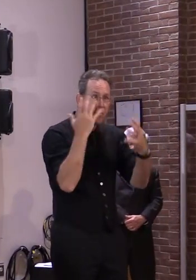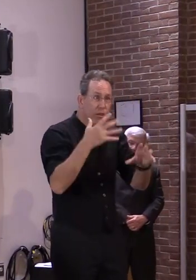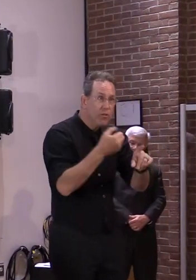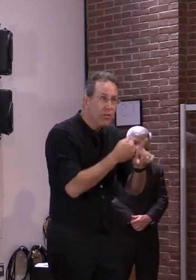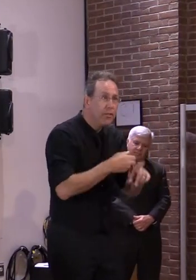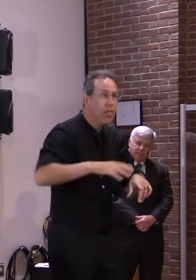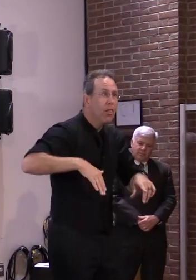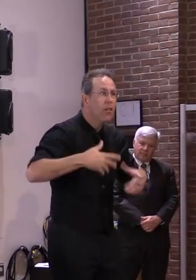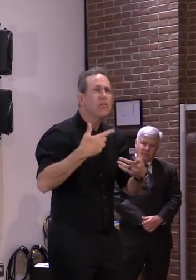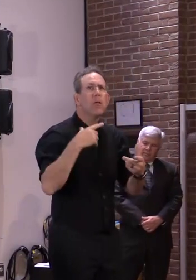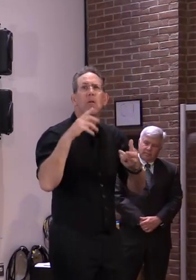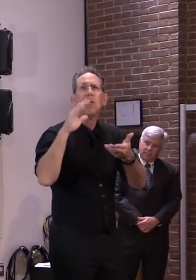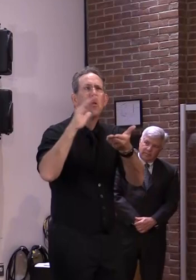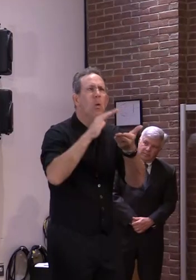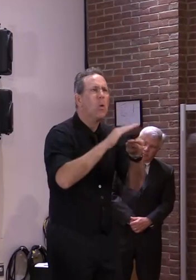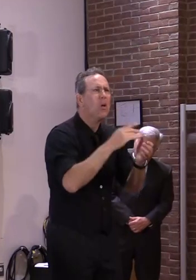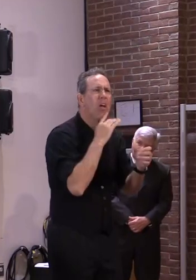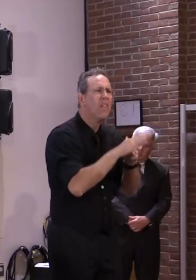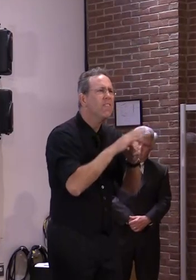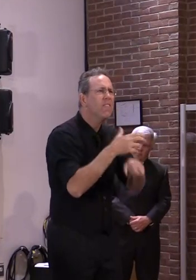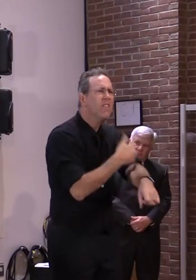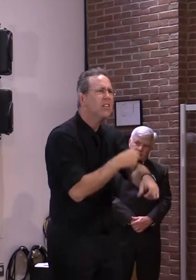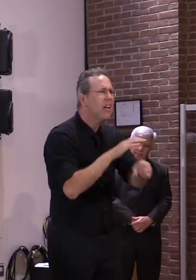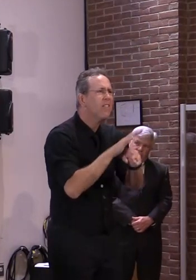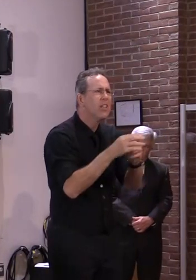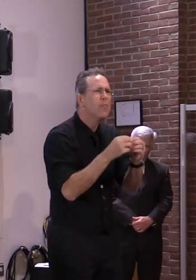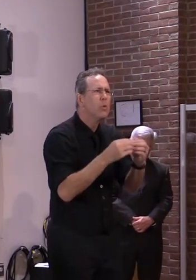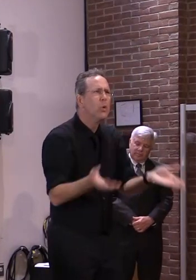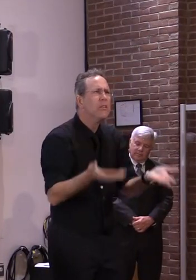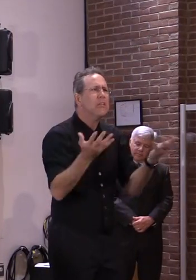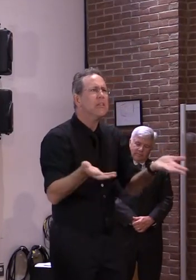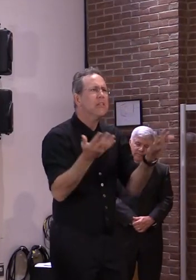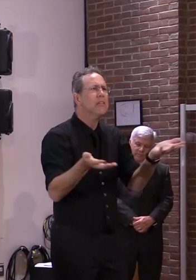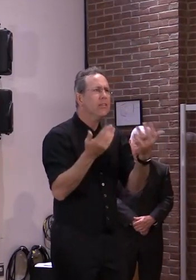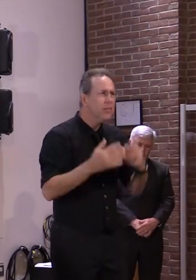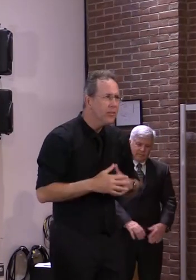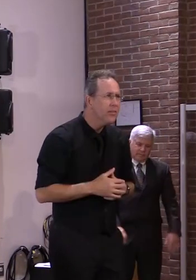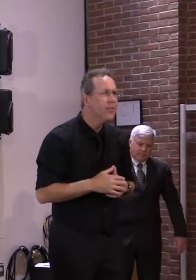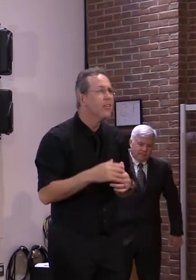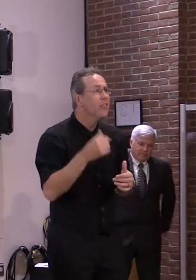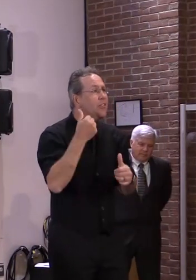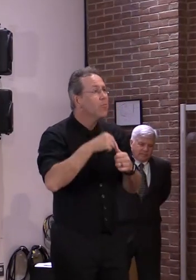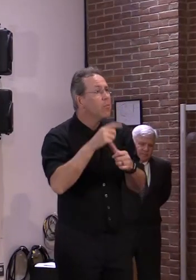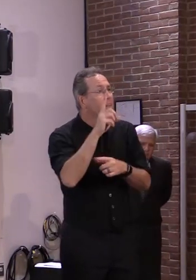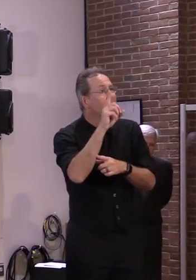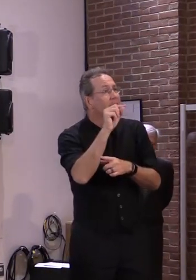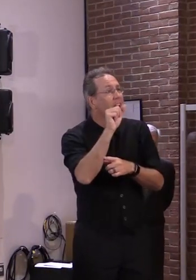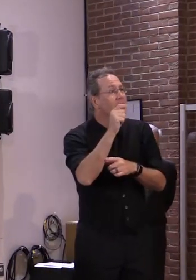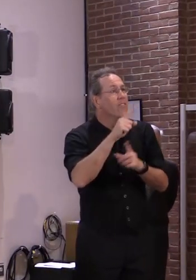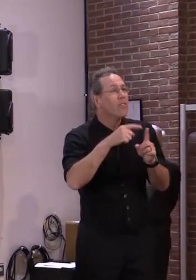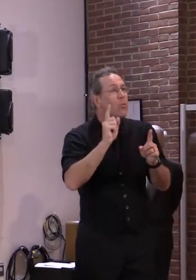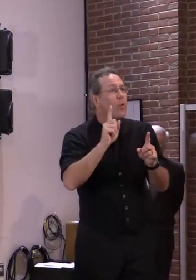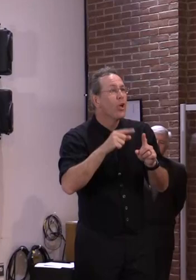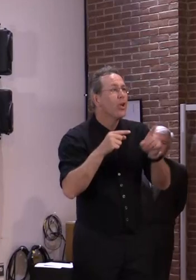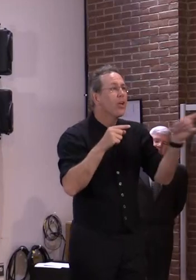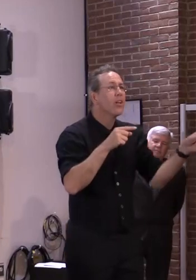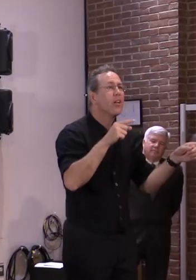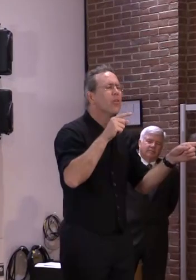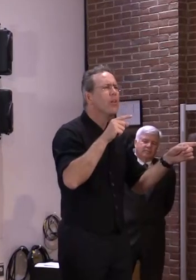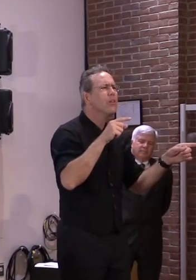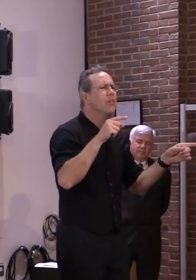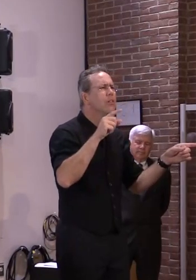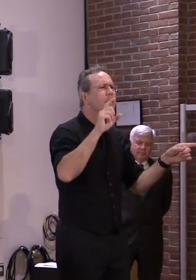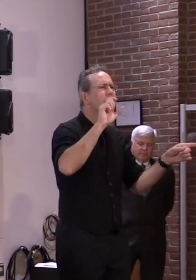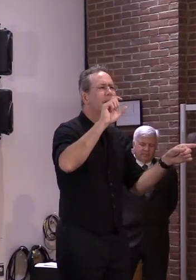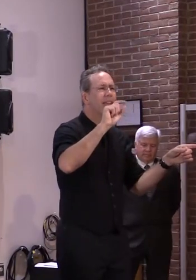and they had a major, major crisis in India with the virus. Will another part of the world have that crisis,